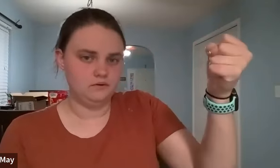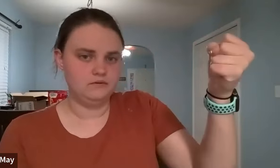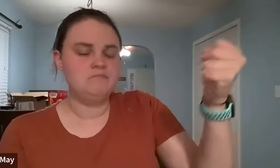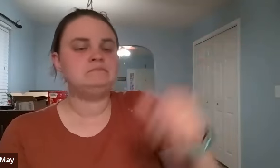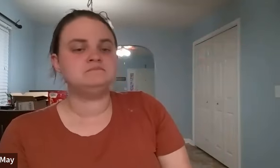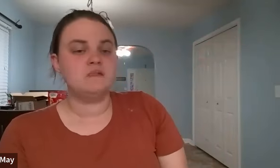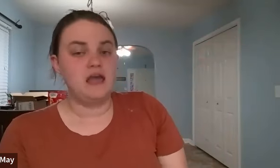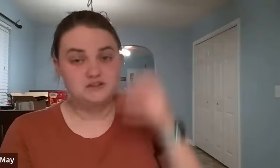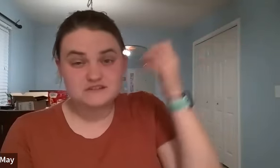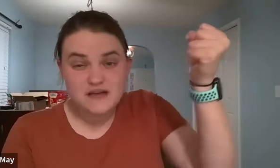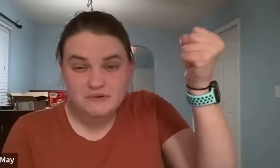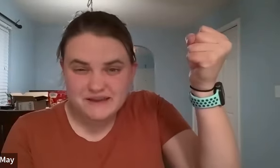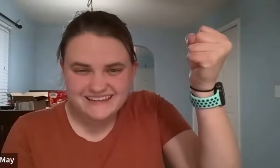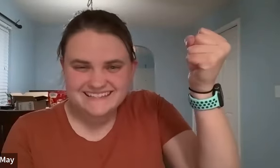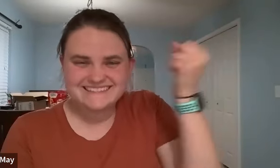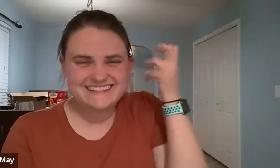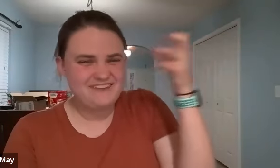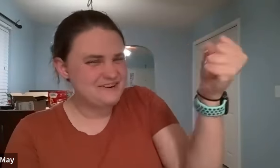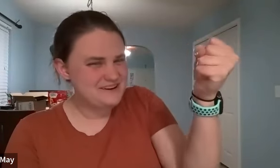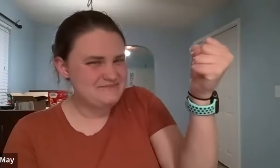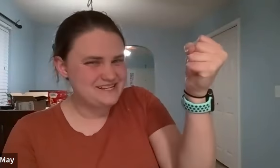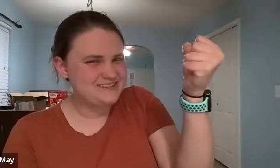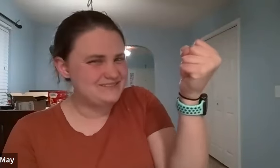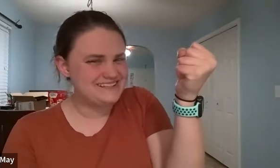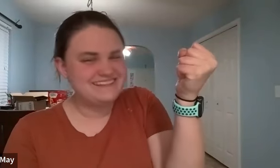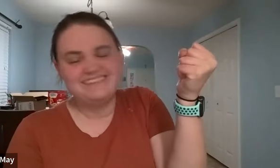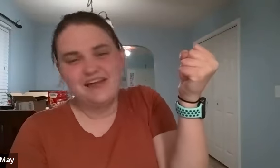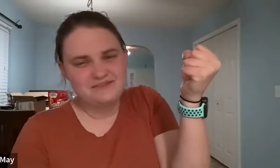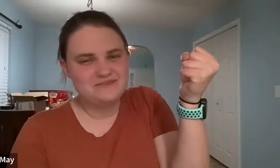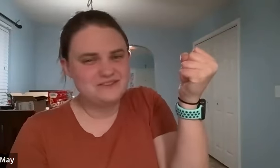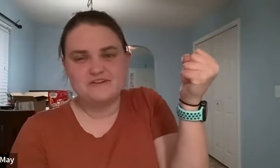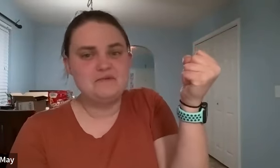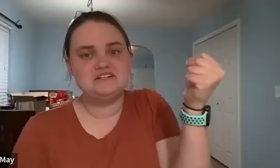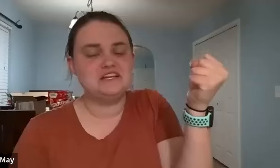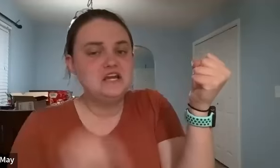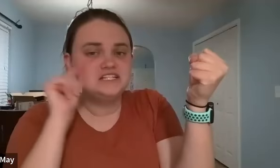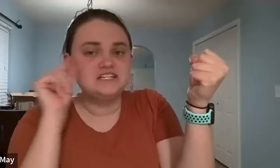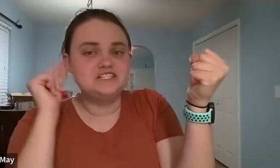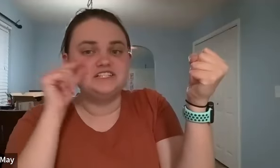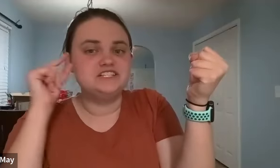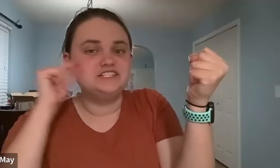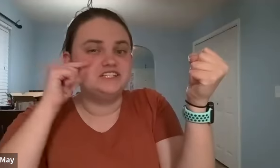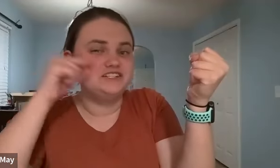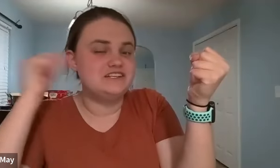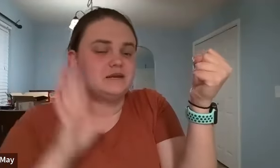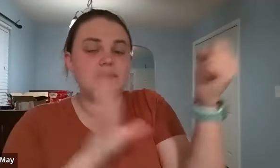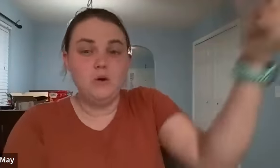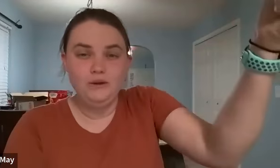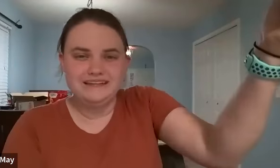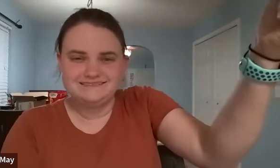Hold. I do this a lot with my kids. I have very impatient little ones, love them, but they're very much like, Jillian, and I'm like, hold